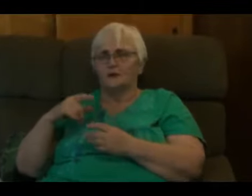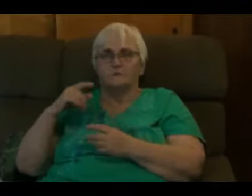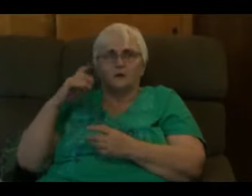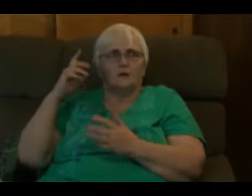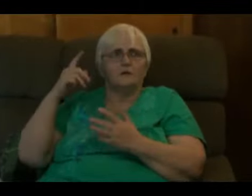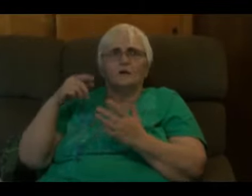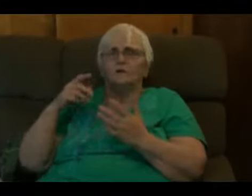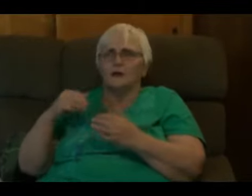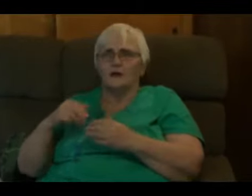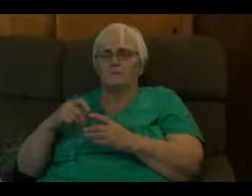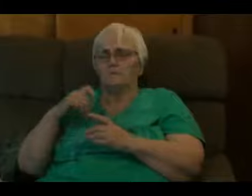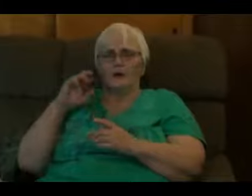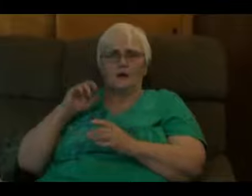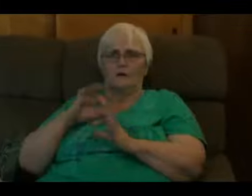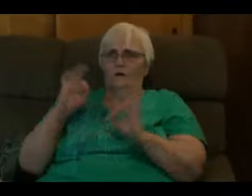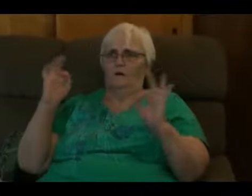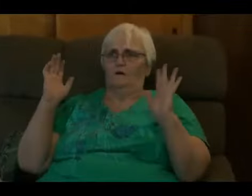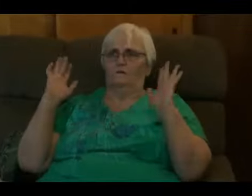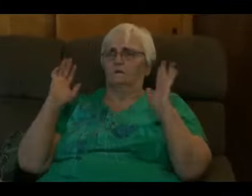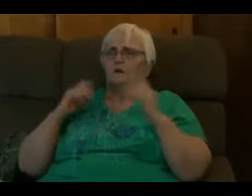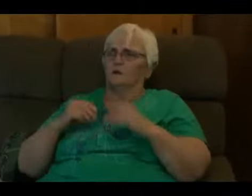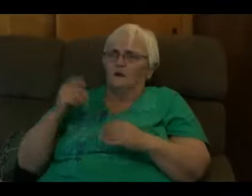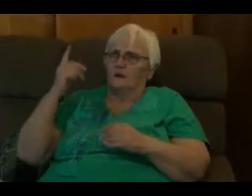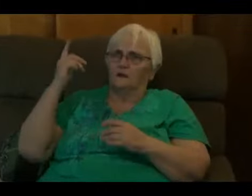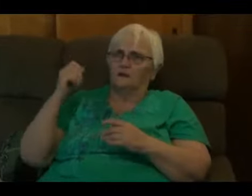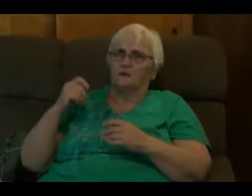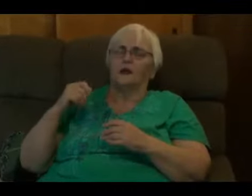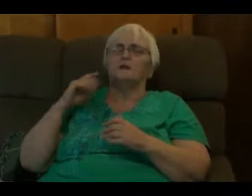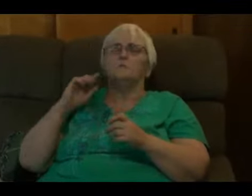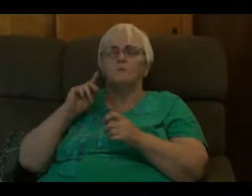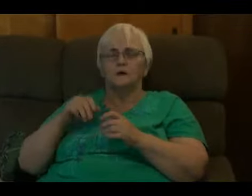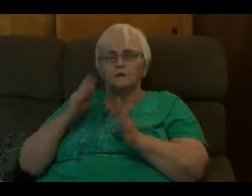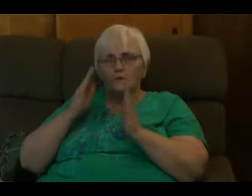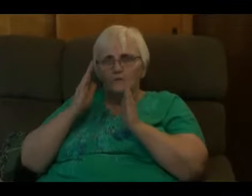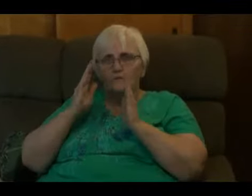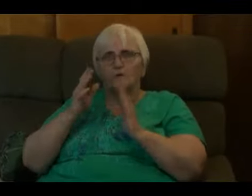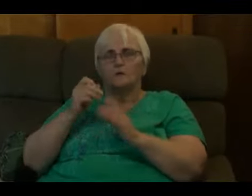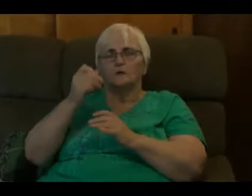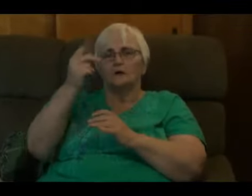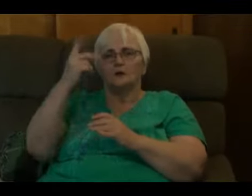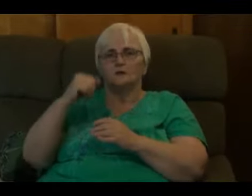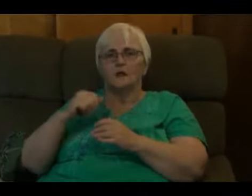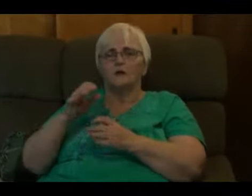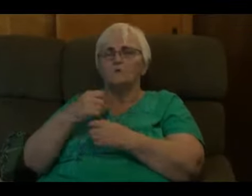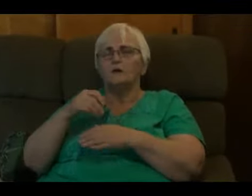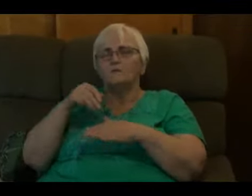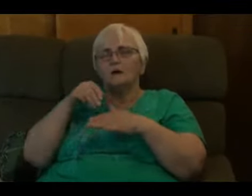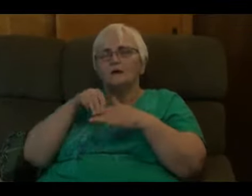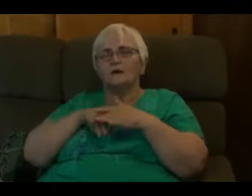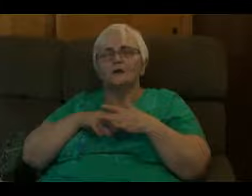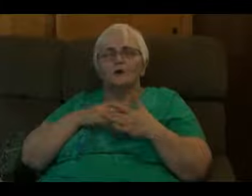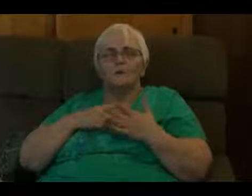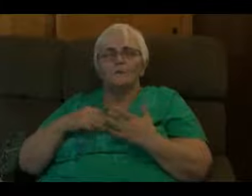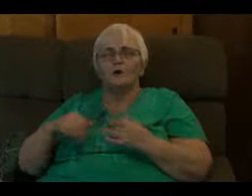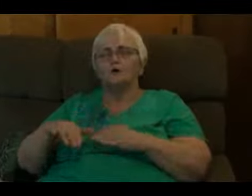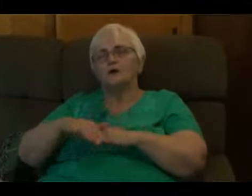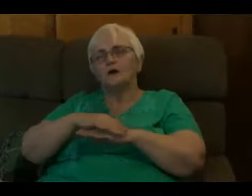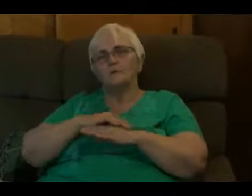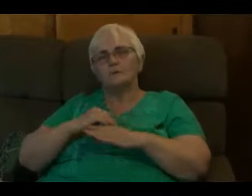can't back down. Can't do it. You formed my inward parts. You covered me in my mother's womb. I will praise